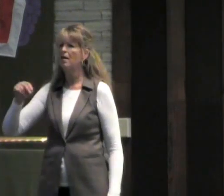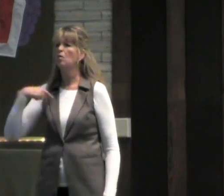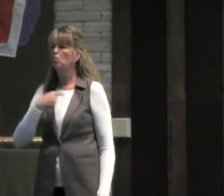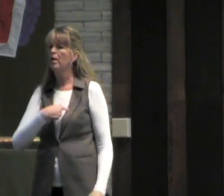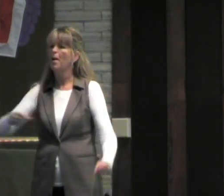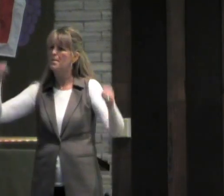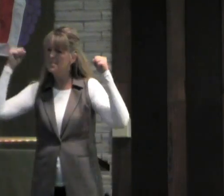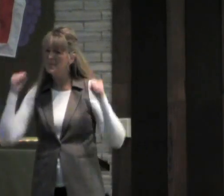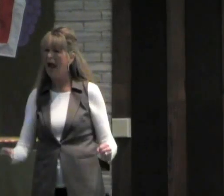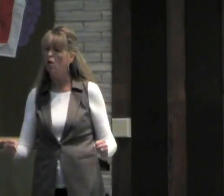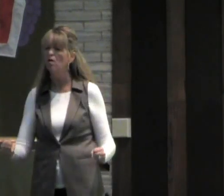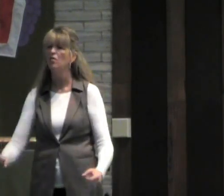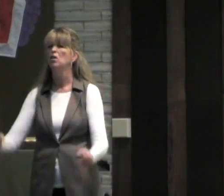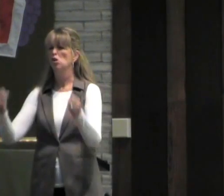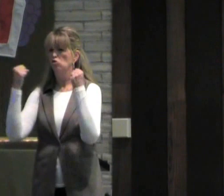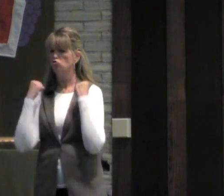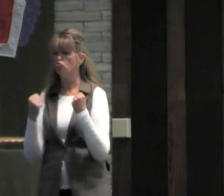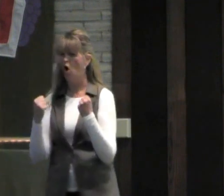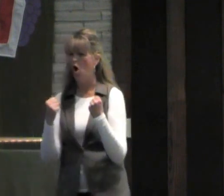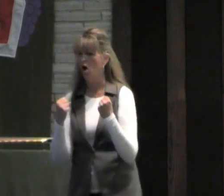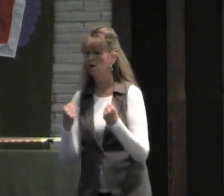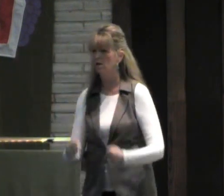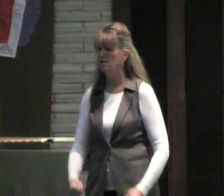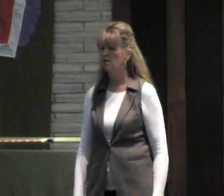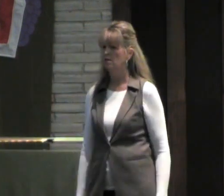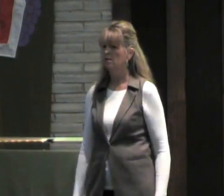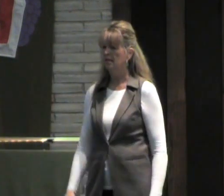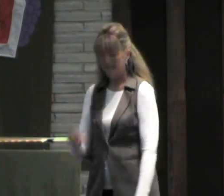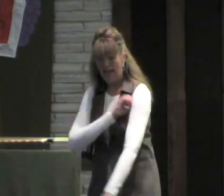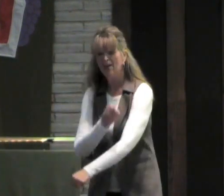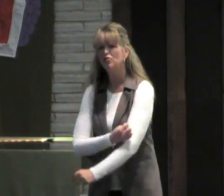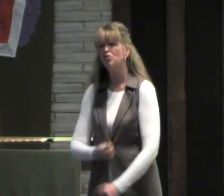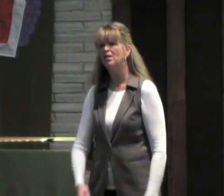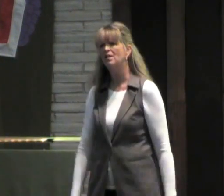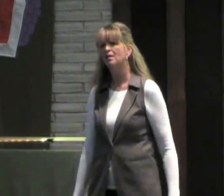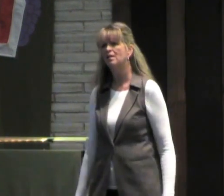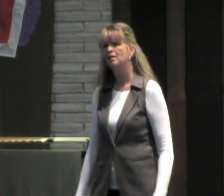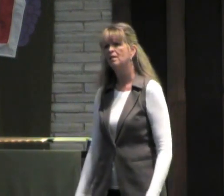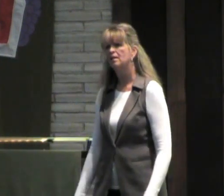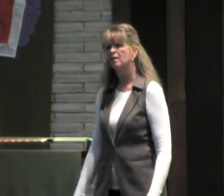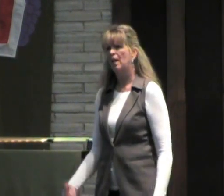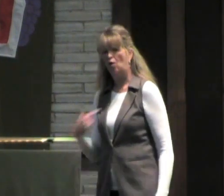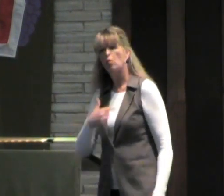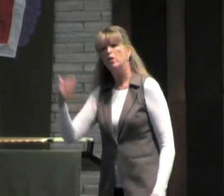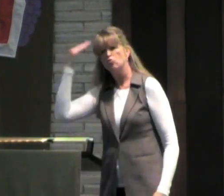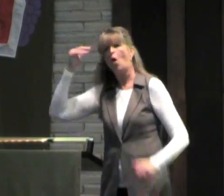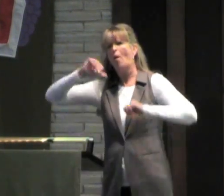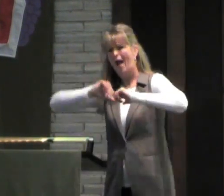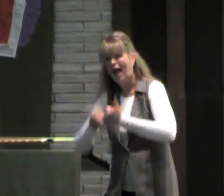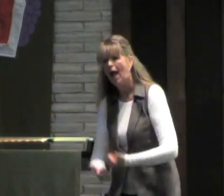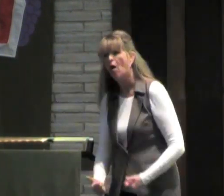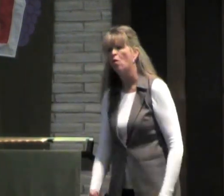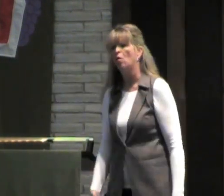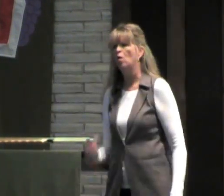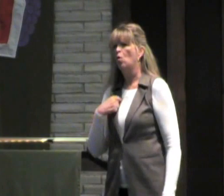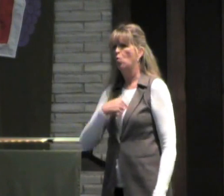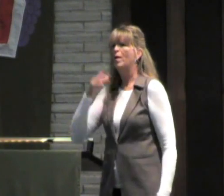We're children of God, and we have power, and we're strong. We have energy, and we know